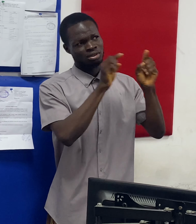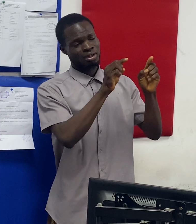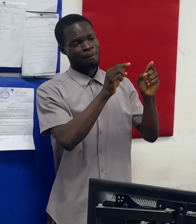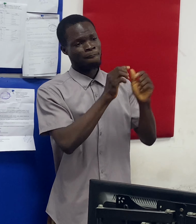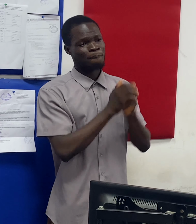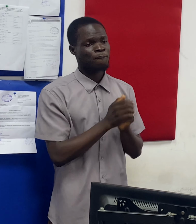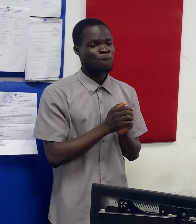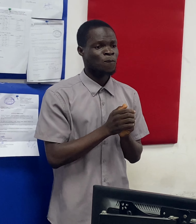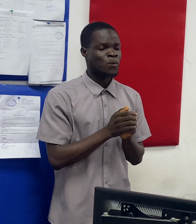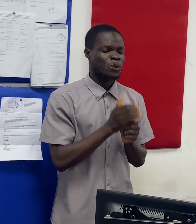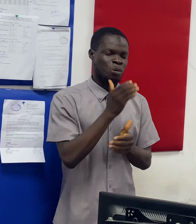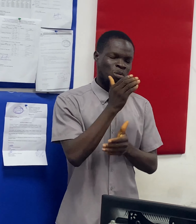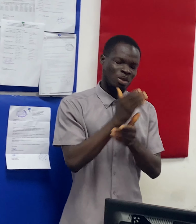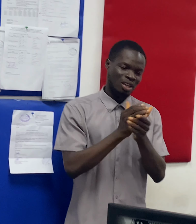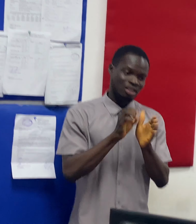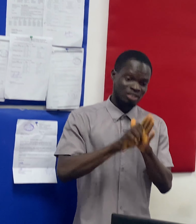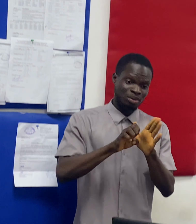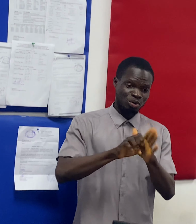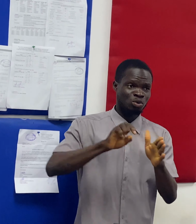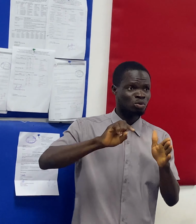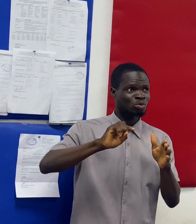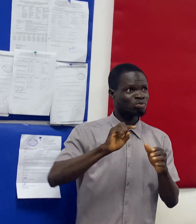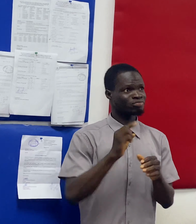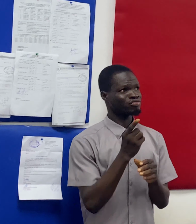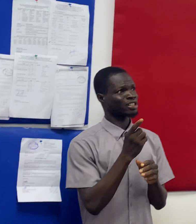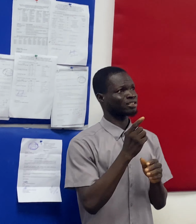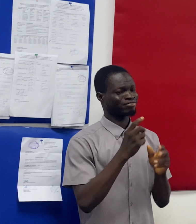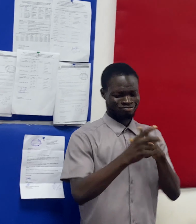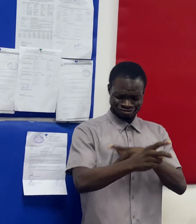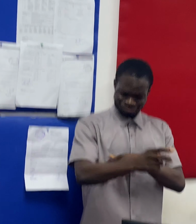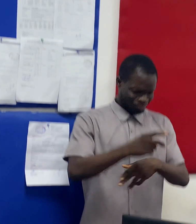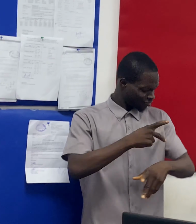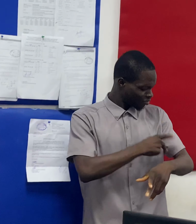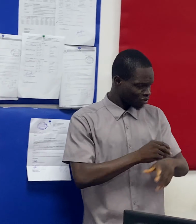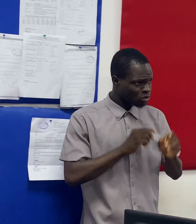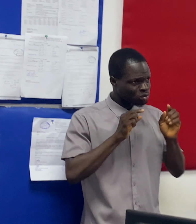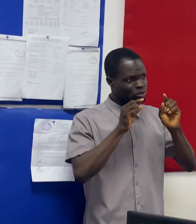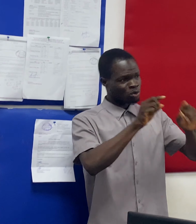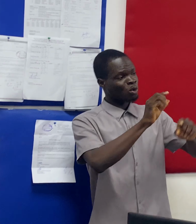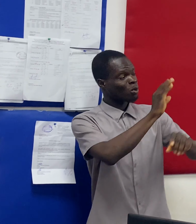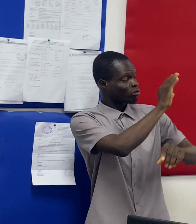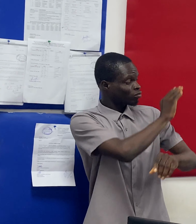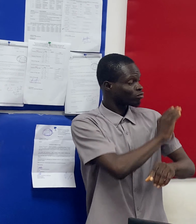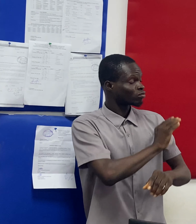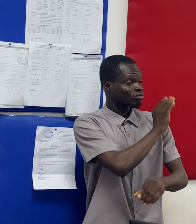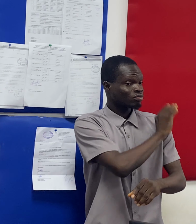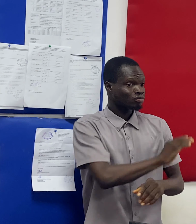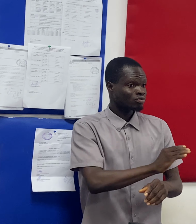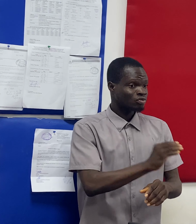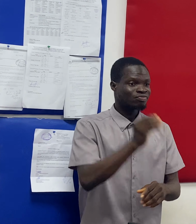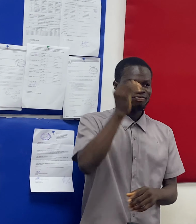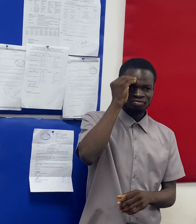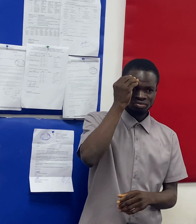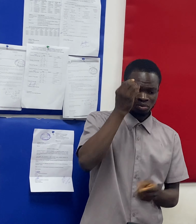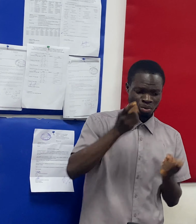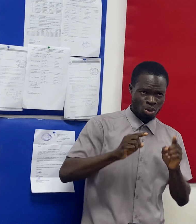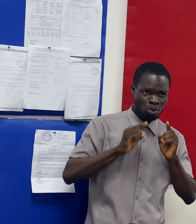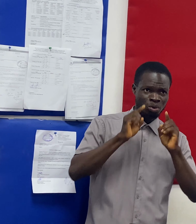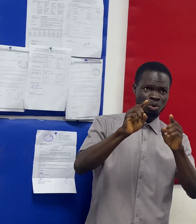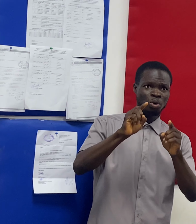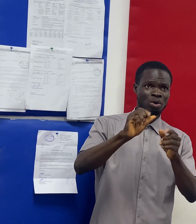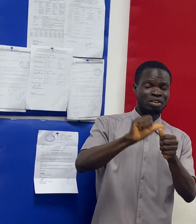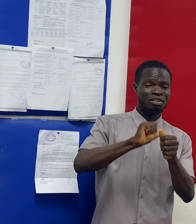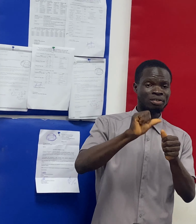say somebody who have been amputated comes to the clinic. I know when you go to every